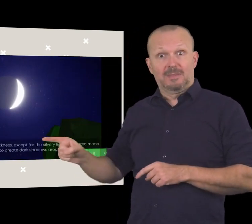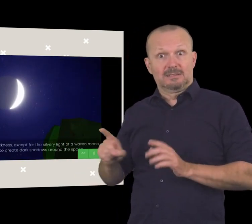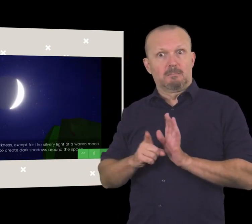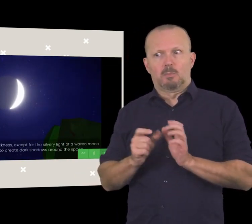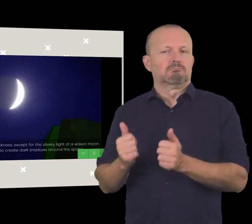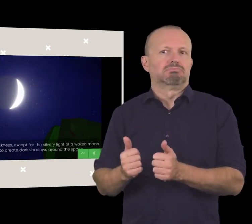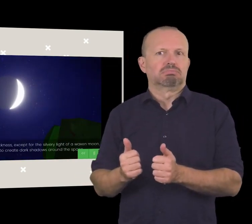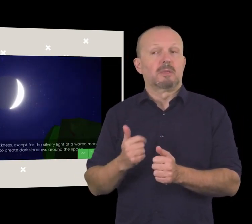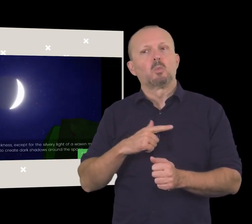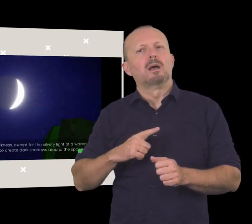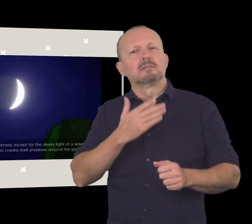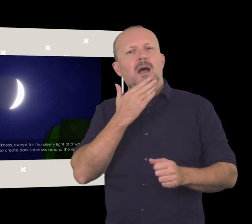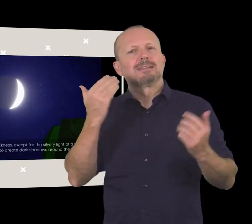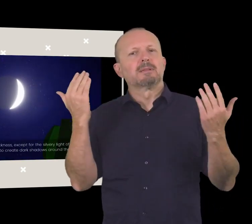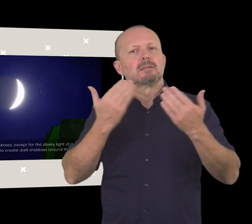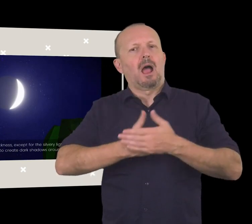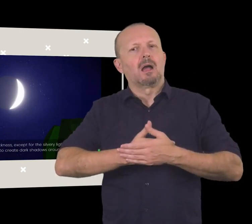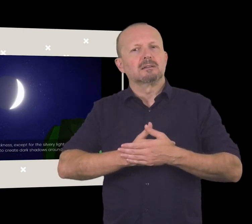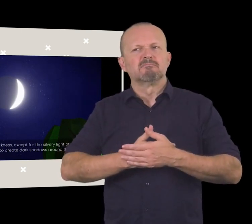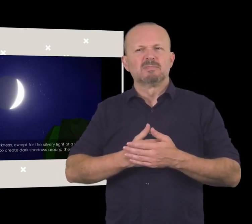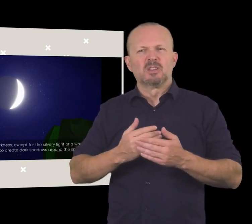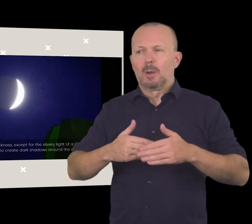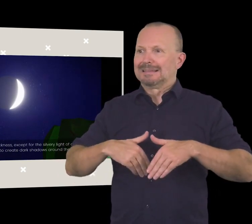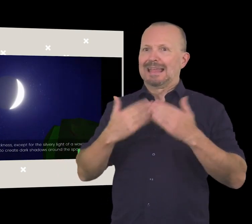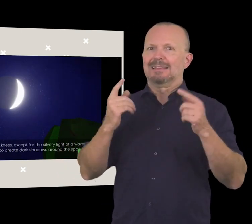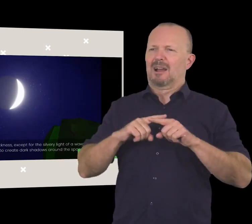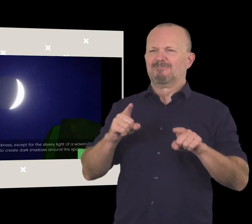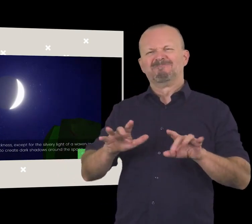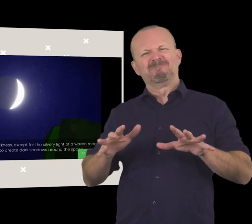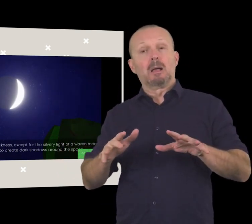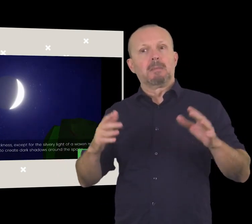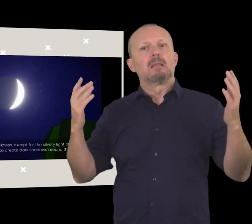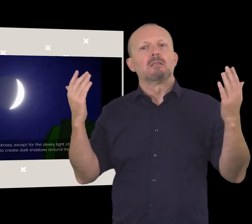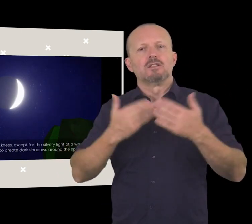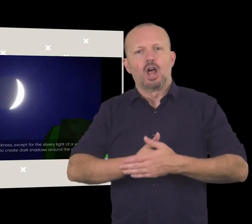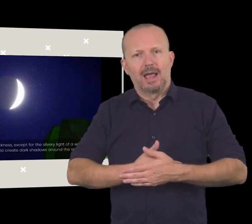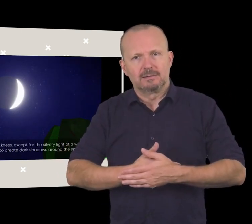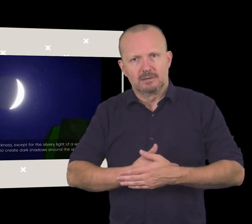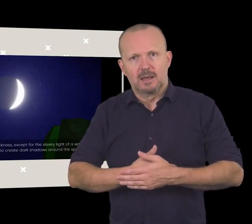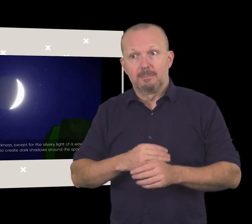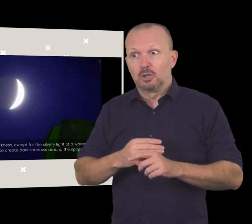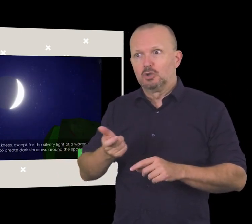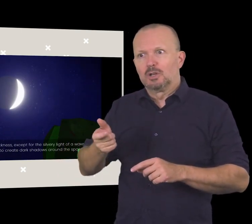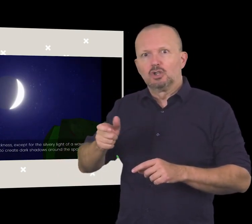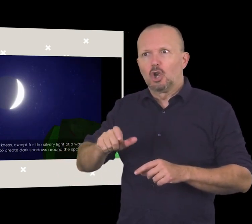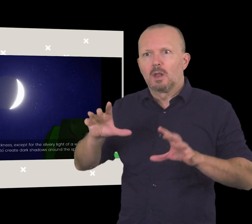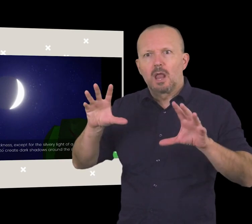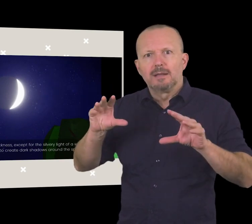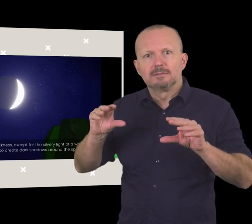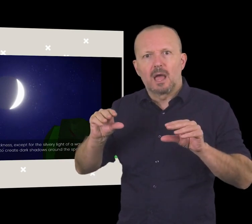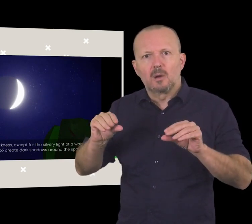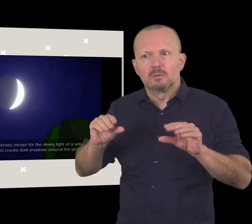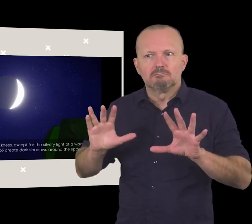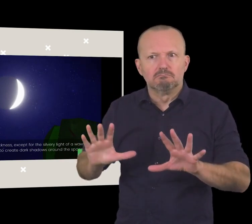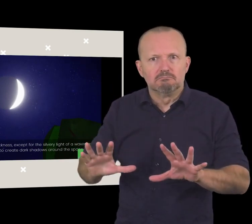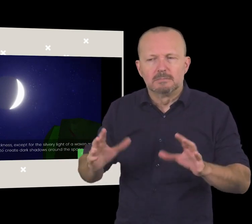And this is a moment which is why it's really lovely to do it in the darkness and to do it at night, because we're going to explore